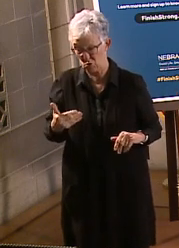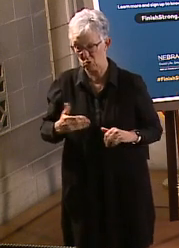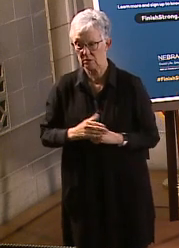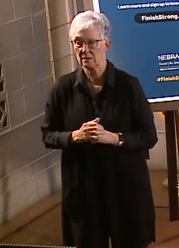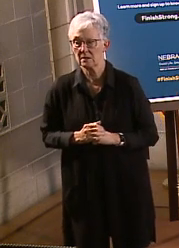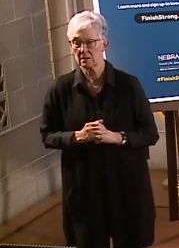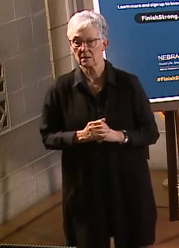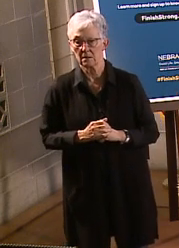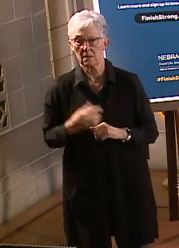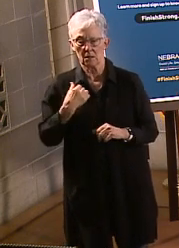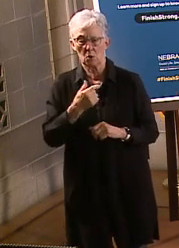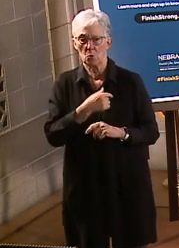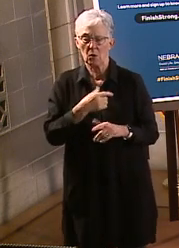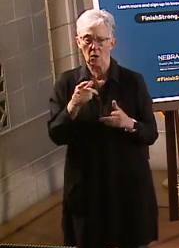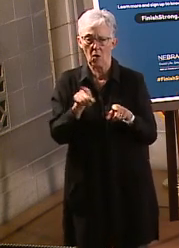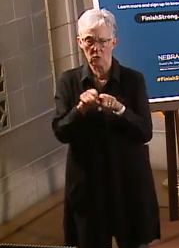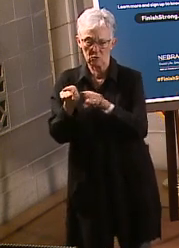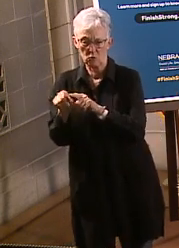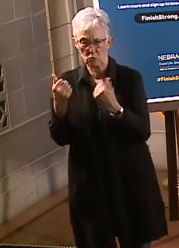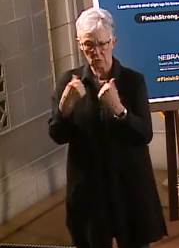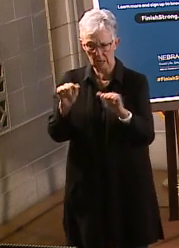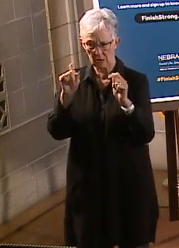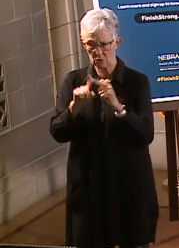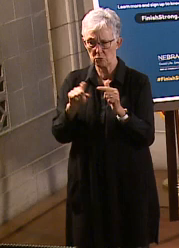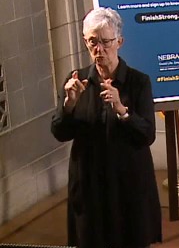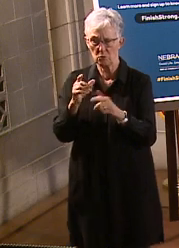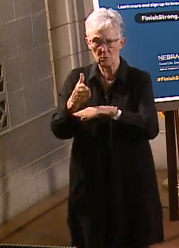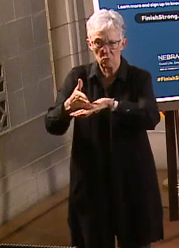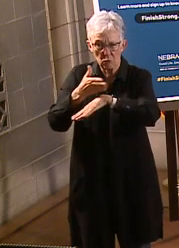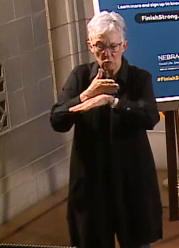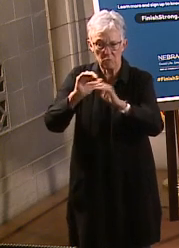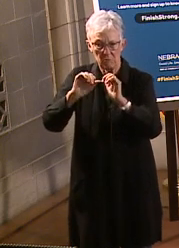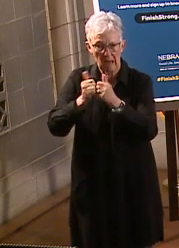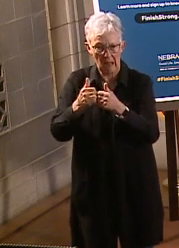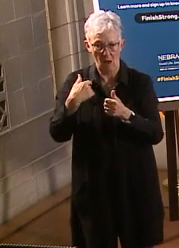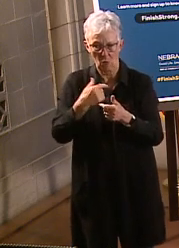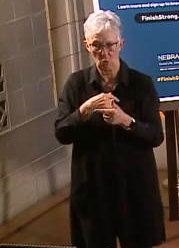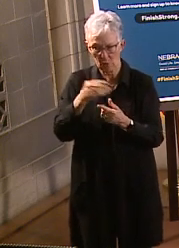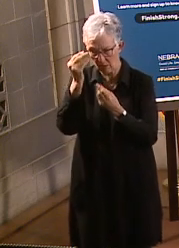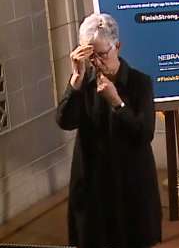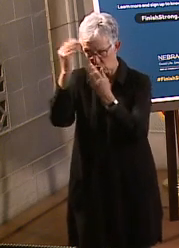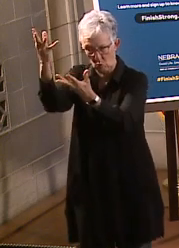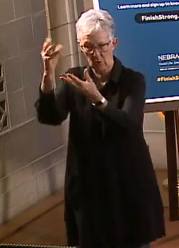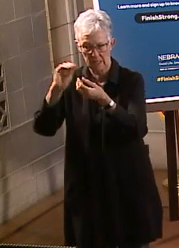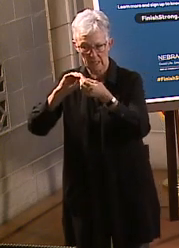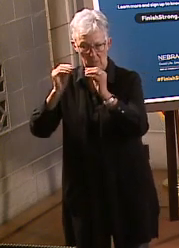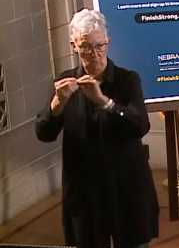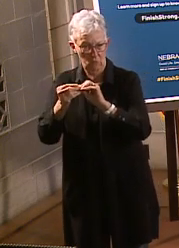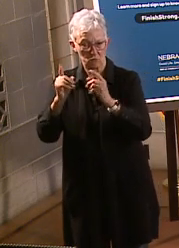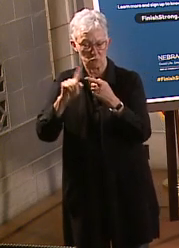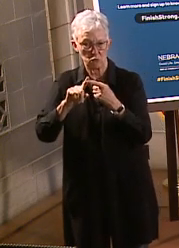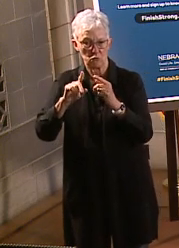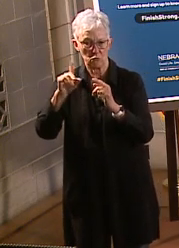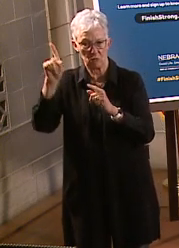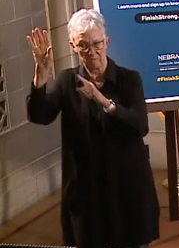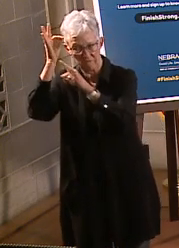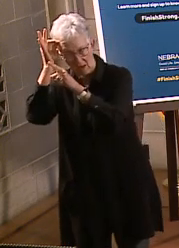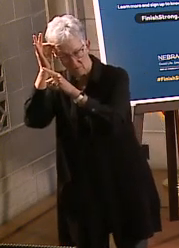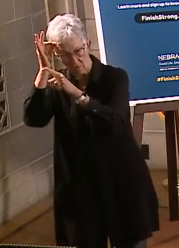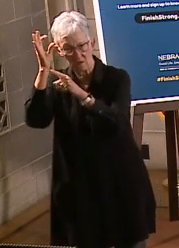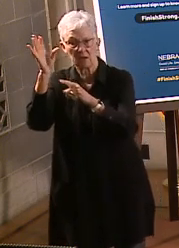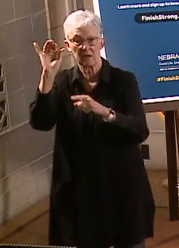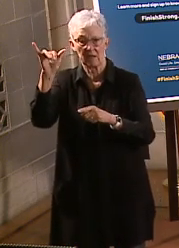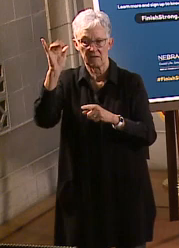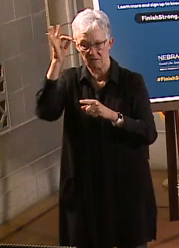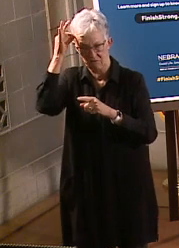data reporting. So you may have noticed, if you've been tracking it, the New York Times, that we have moved up on the ranking in several of those categories.